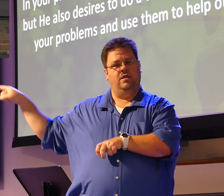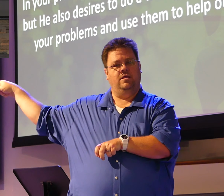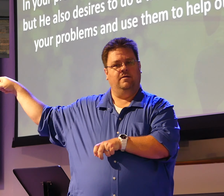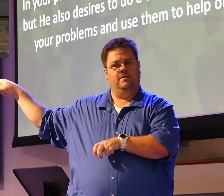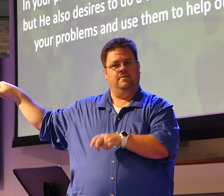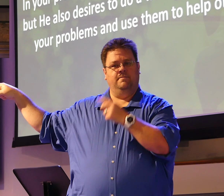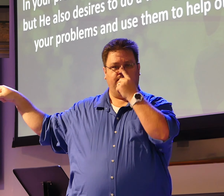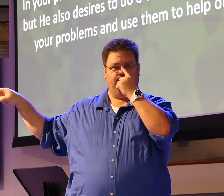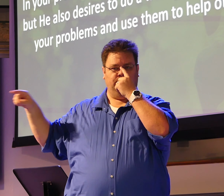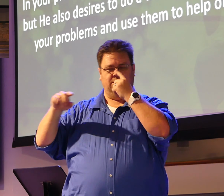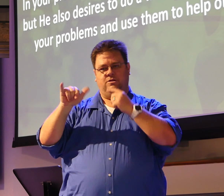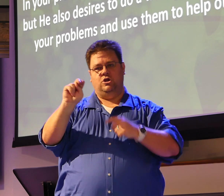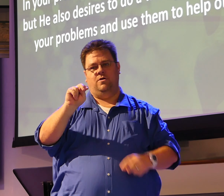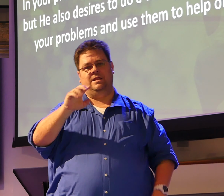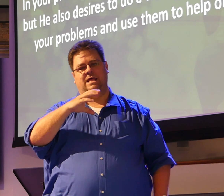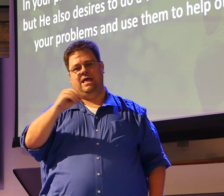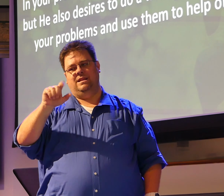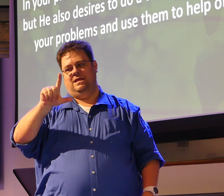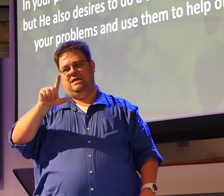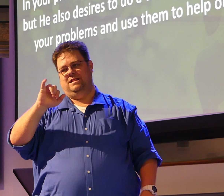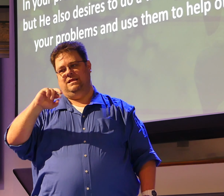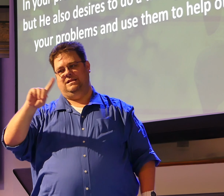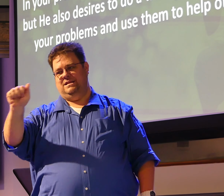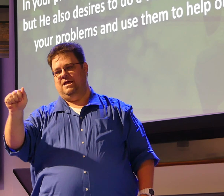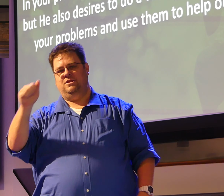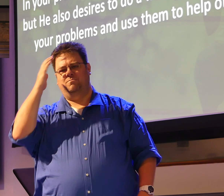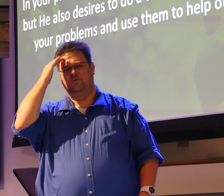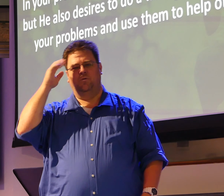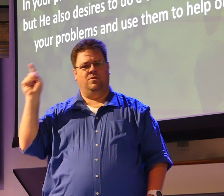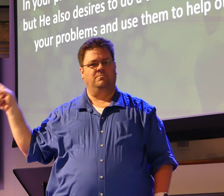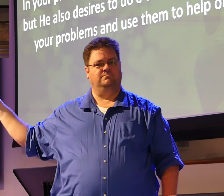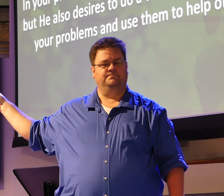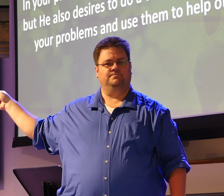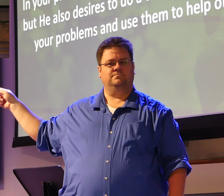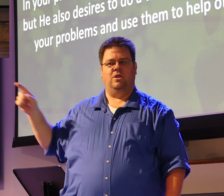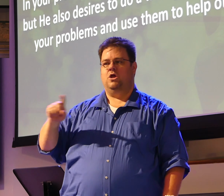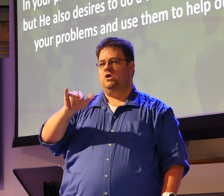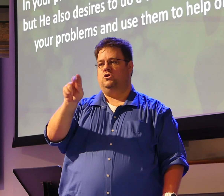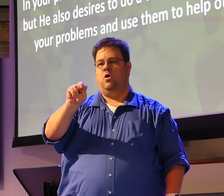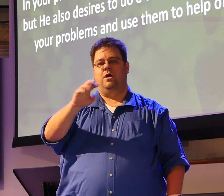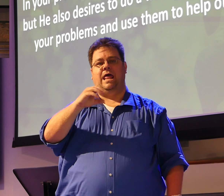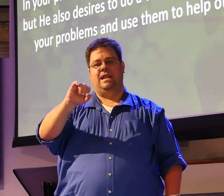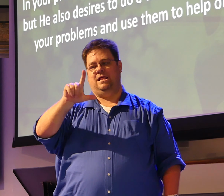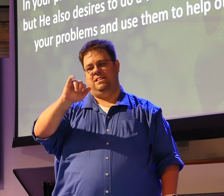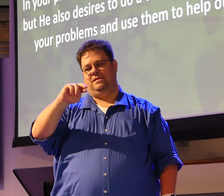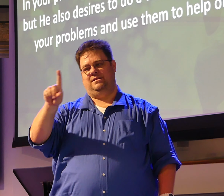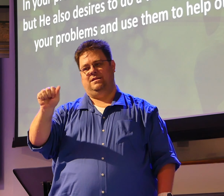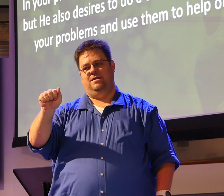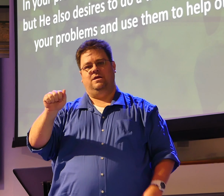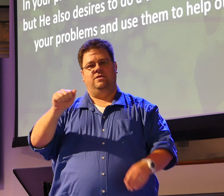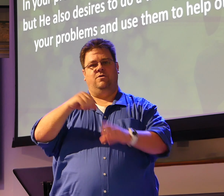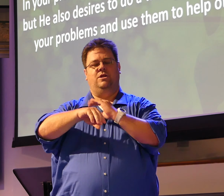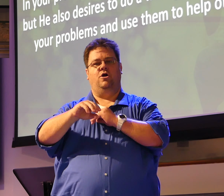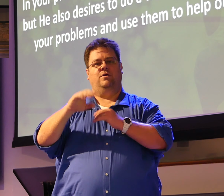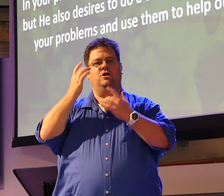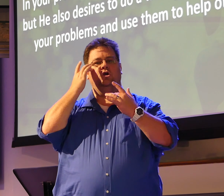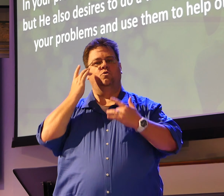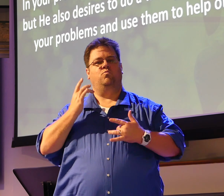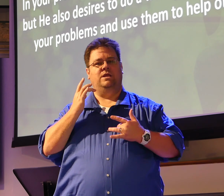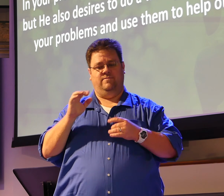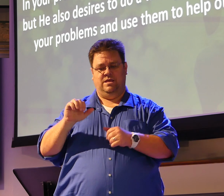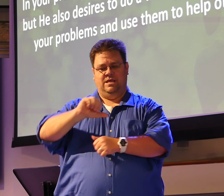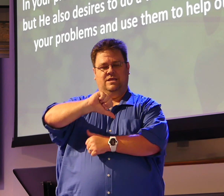the couple that was sitting here uh is named john and linda some of you know them and john and linda head up